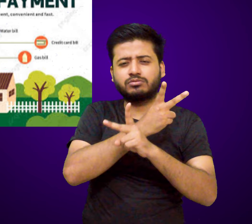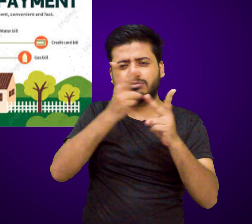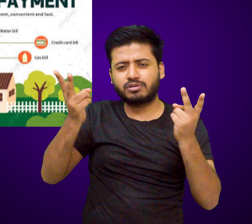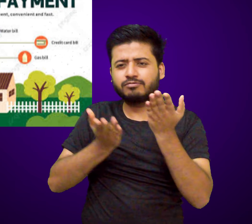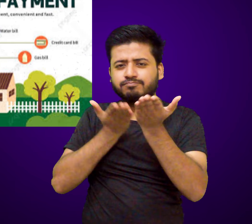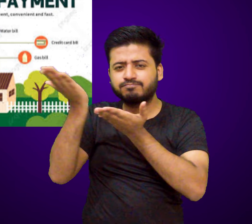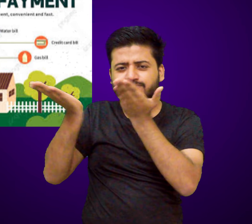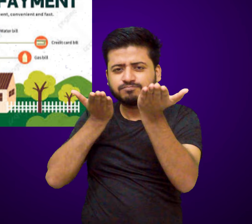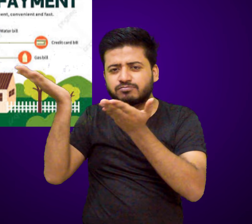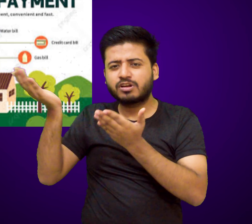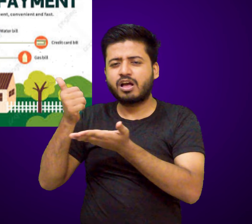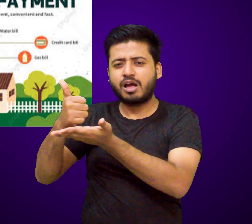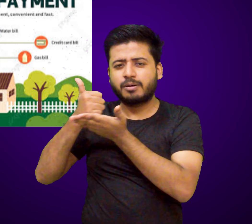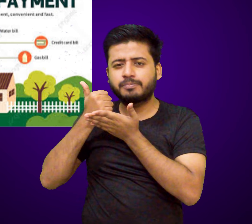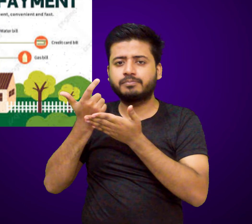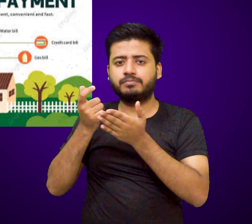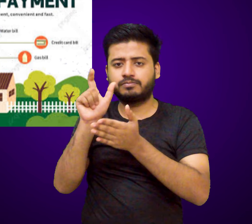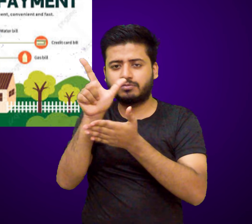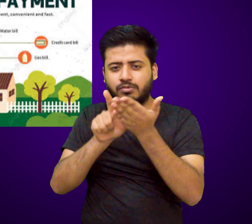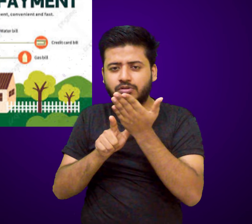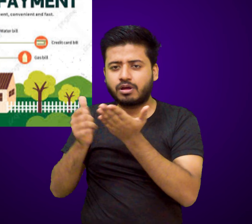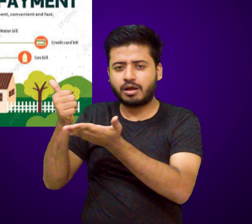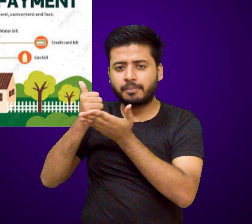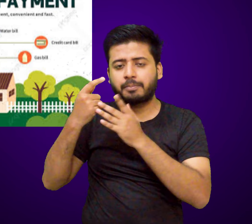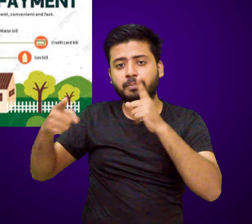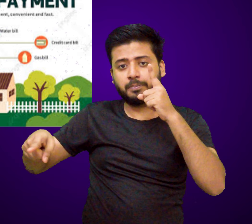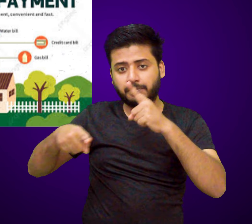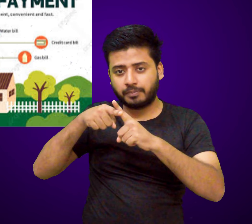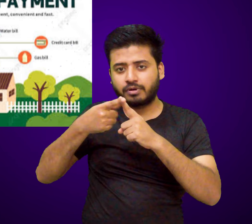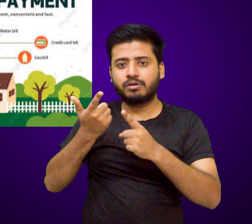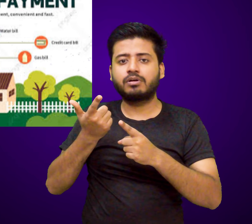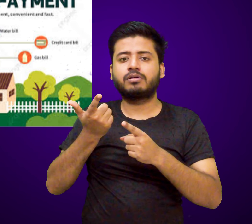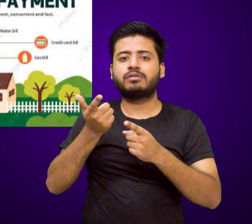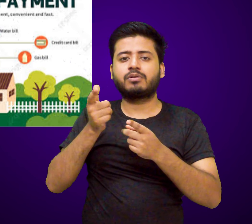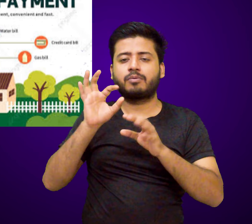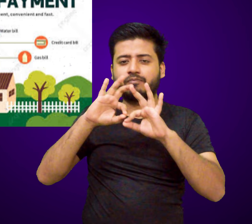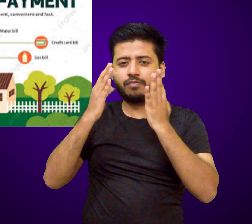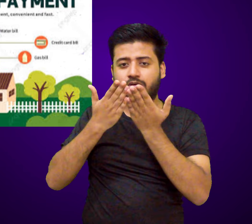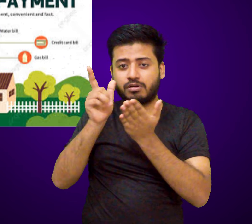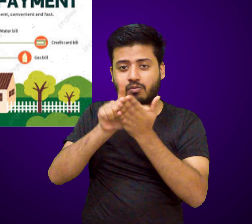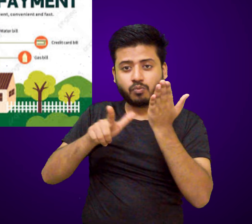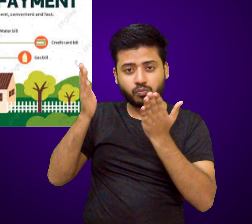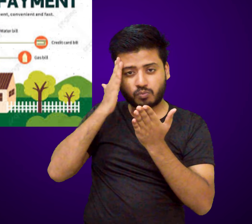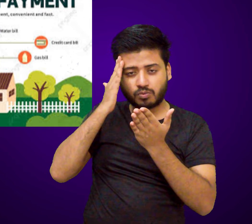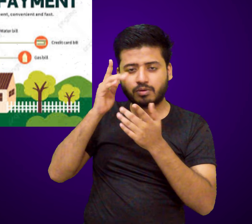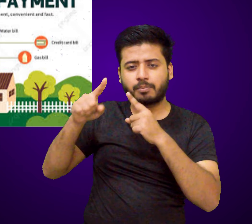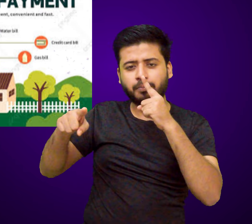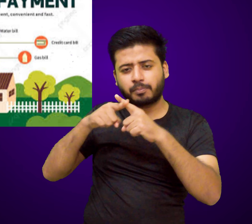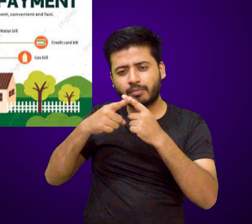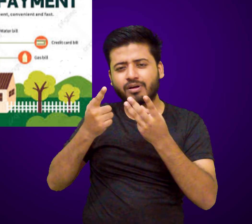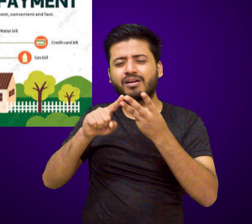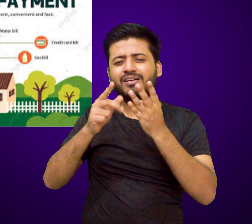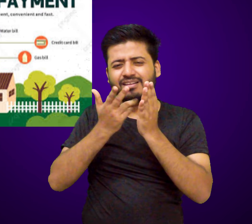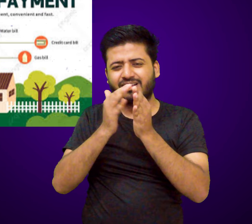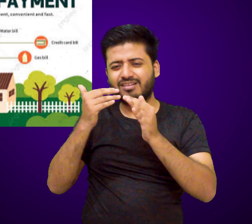and provide personal details that create a compelling case for your need for assistance. Structure of your application letter.